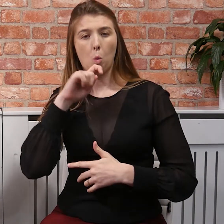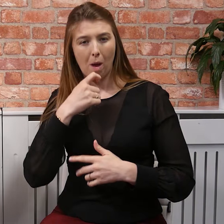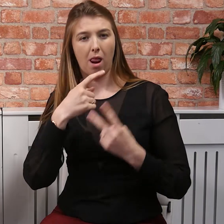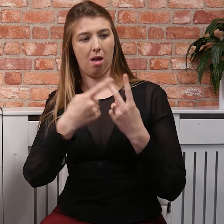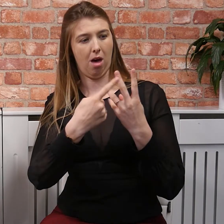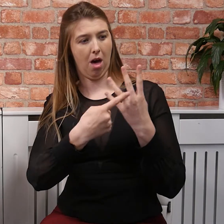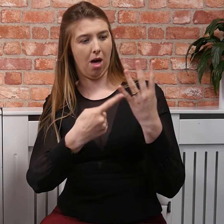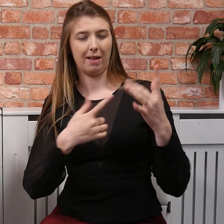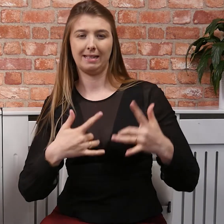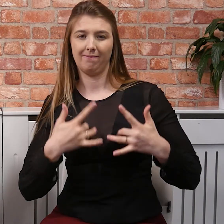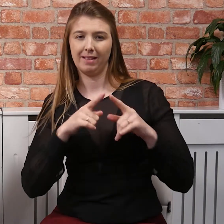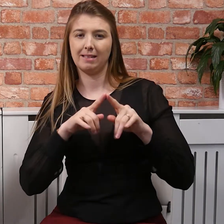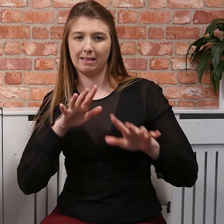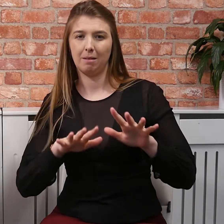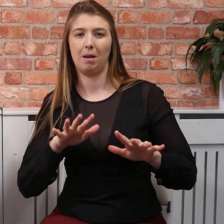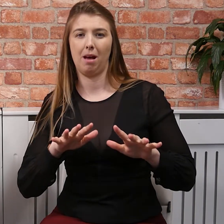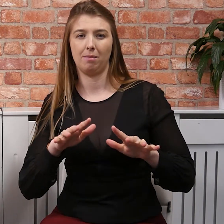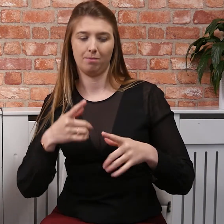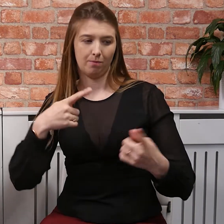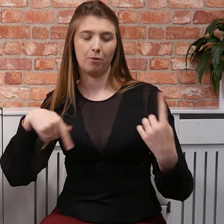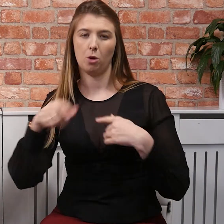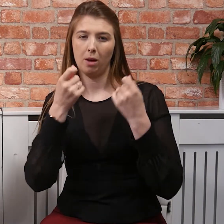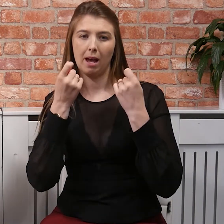way. It's understandable.